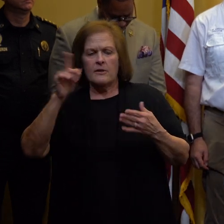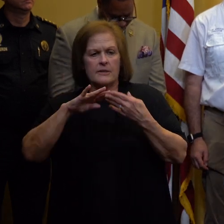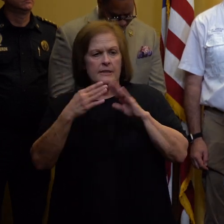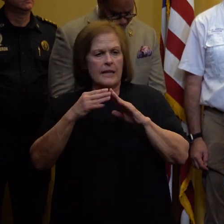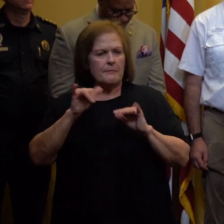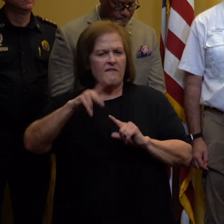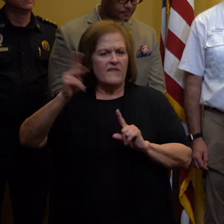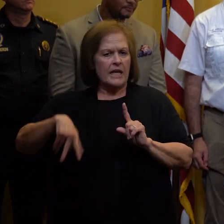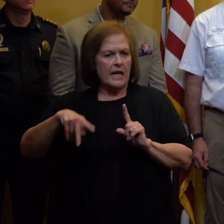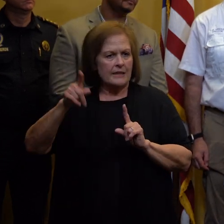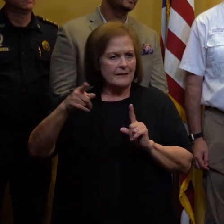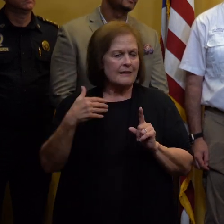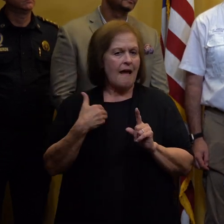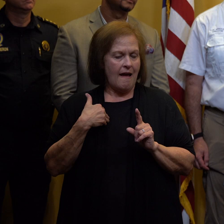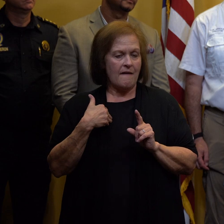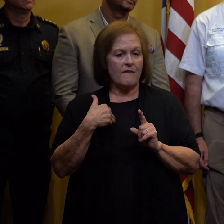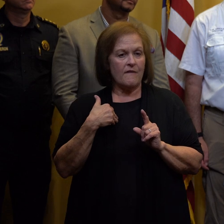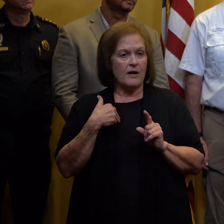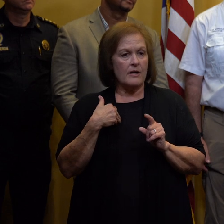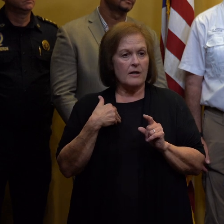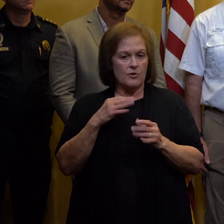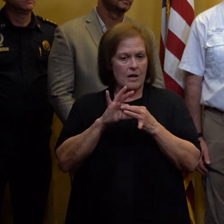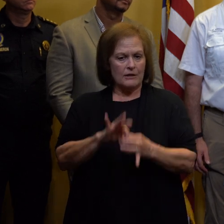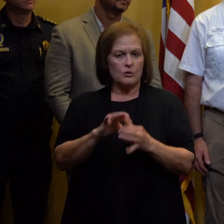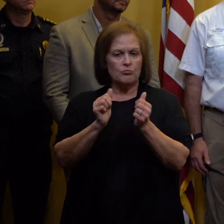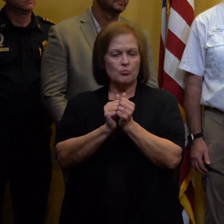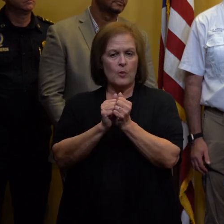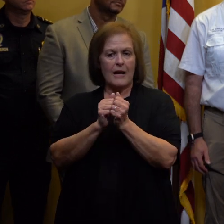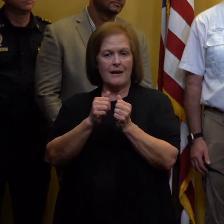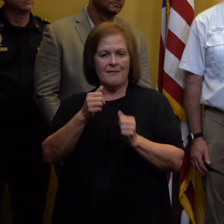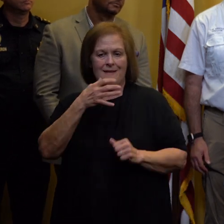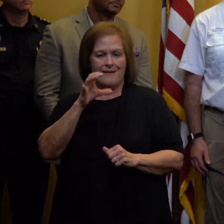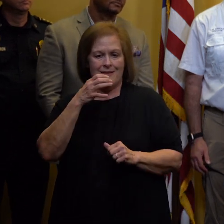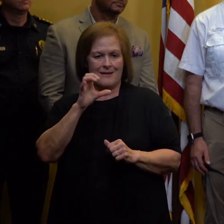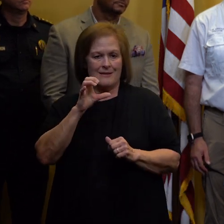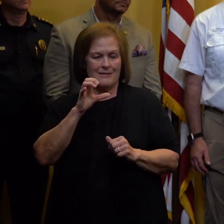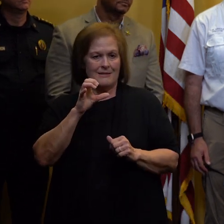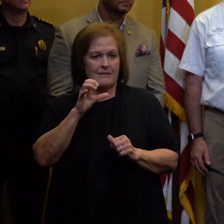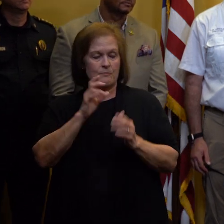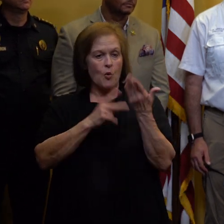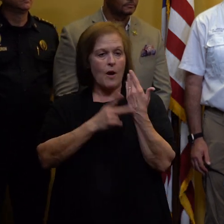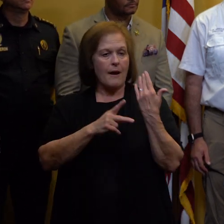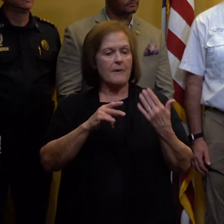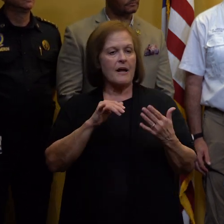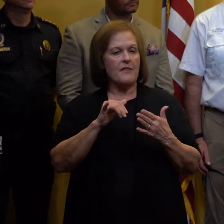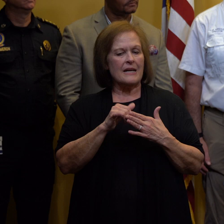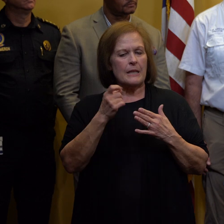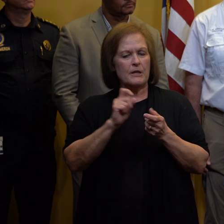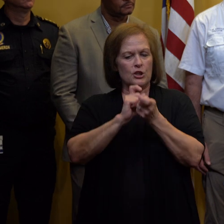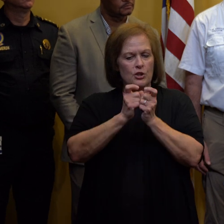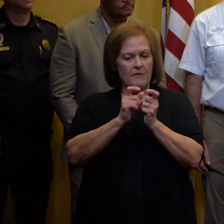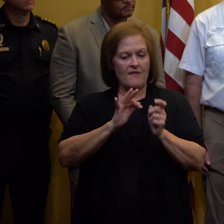as Phoenix, that have long-standing relationship with heat activations, and this is just a shift in our planning. As